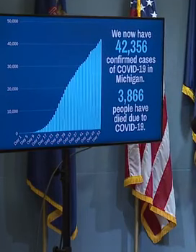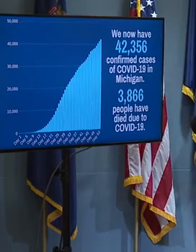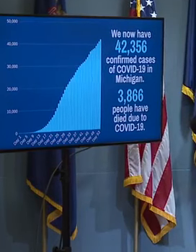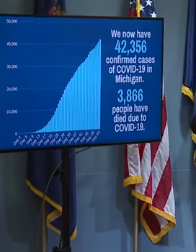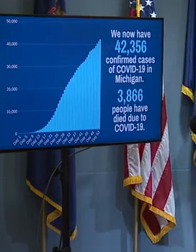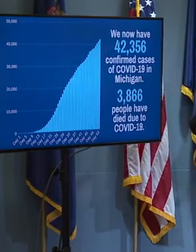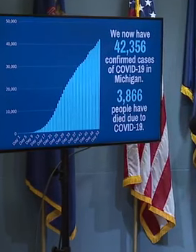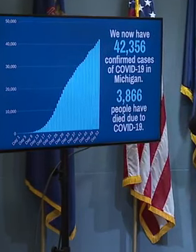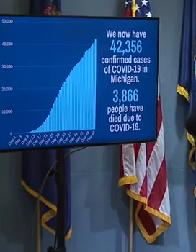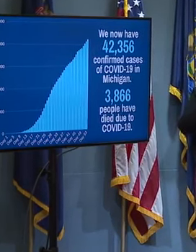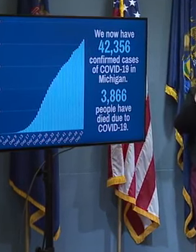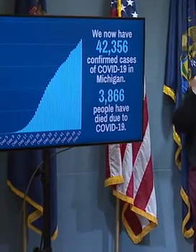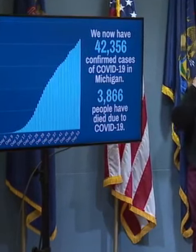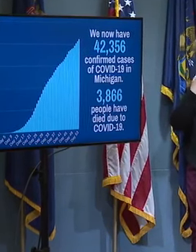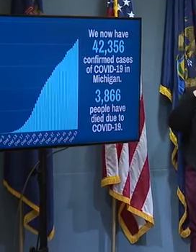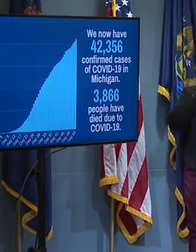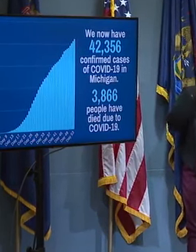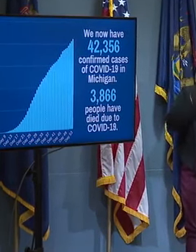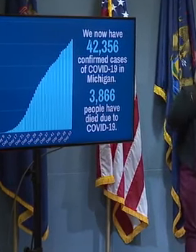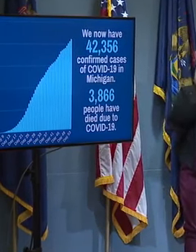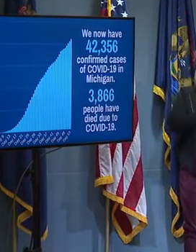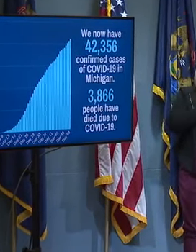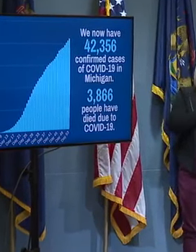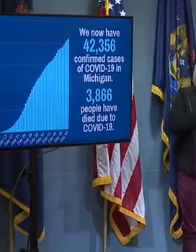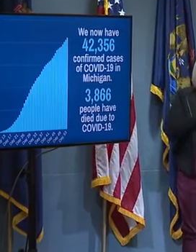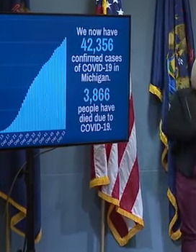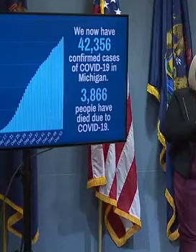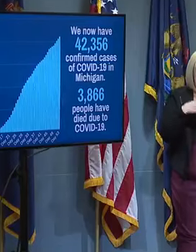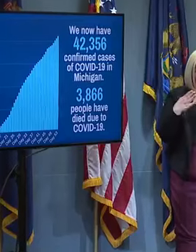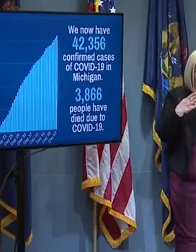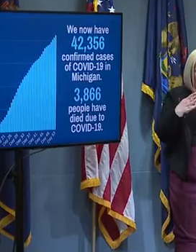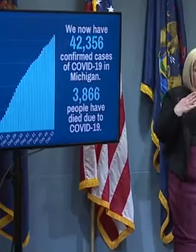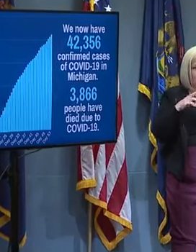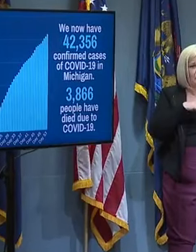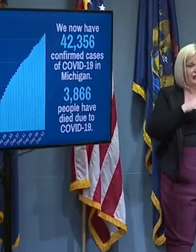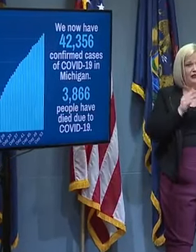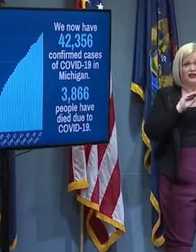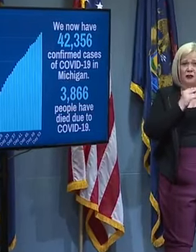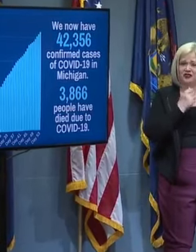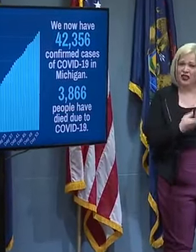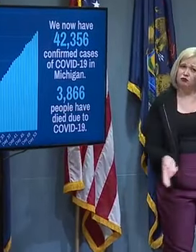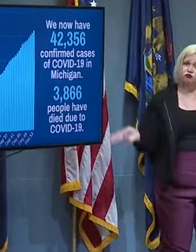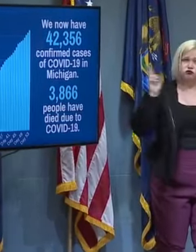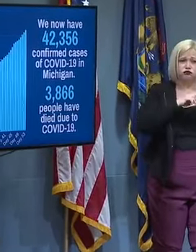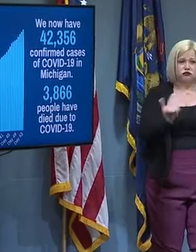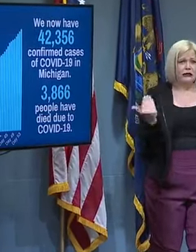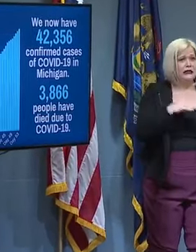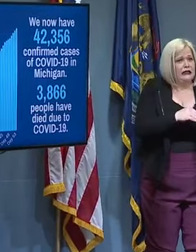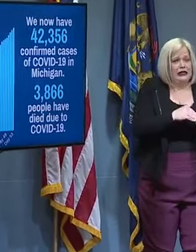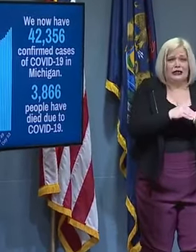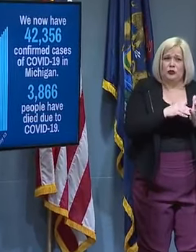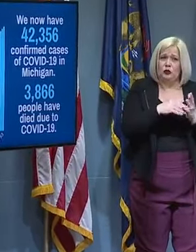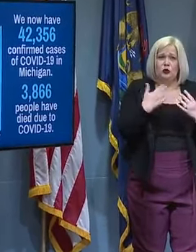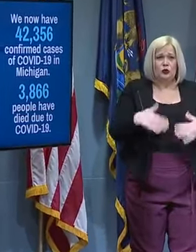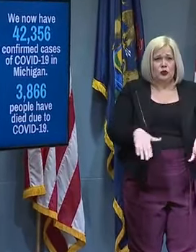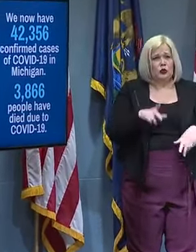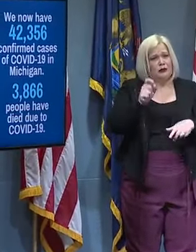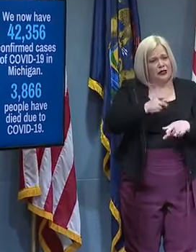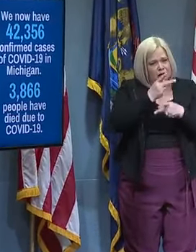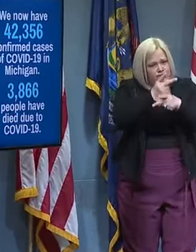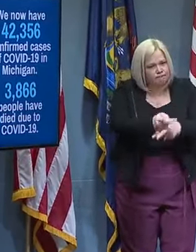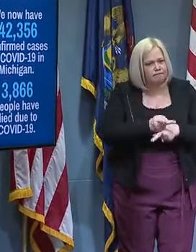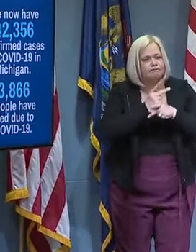if we do not move forward carefully is still a concern. We are closely monitoring all regions of our state to make sure we